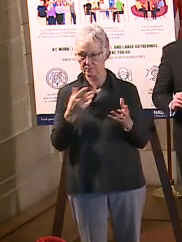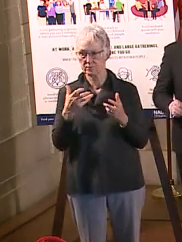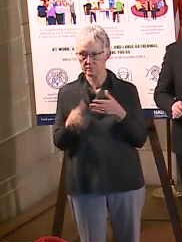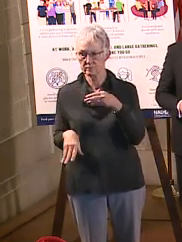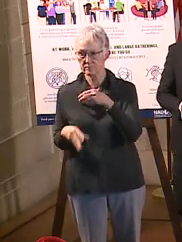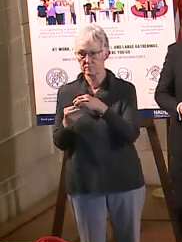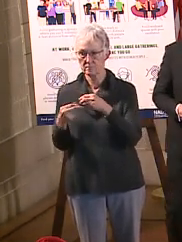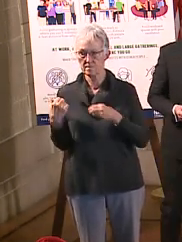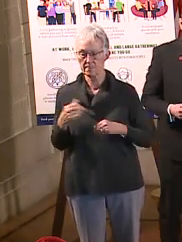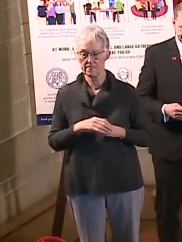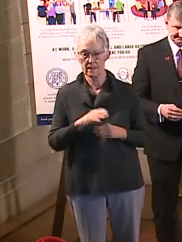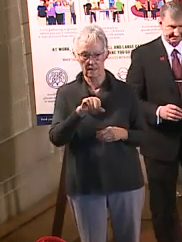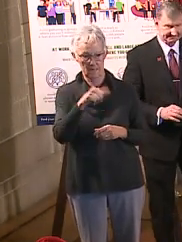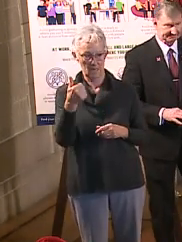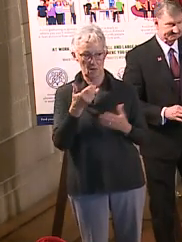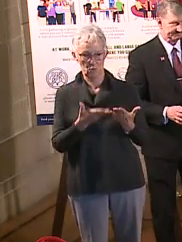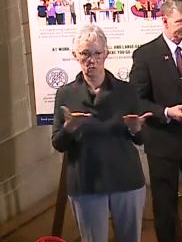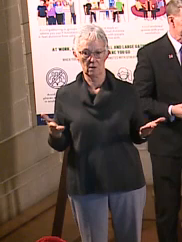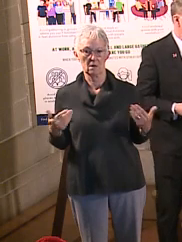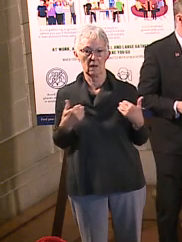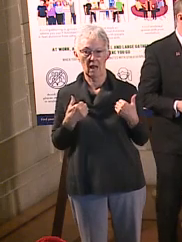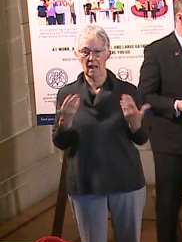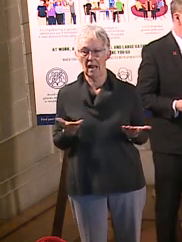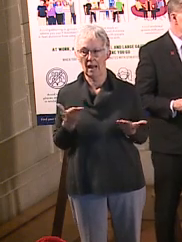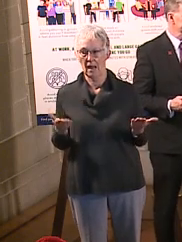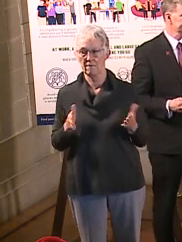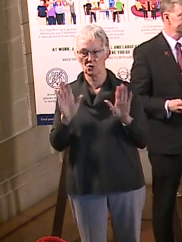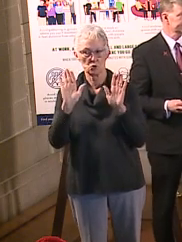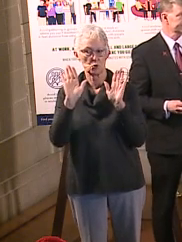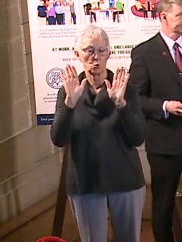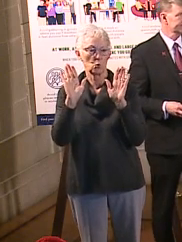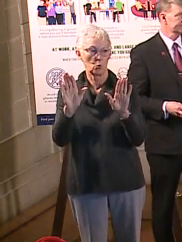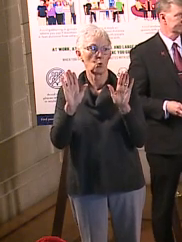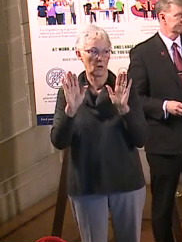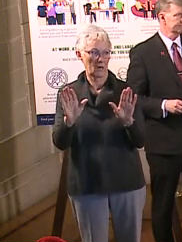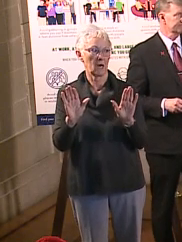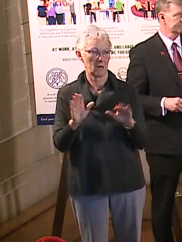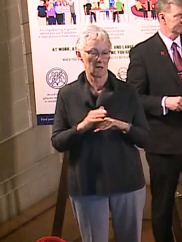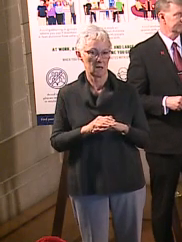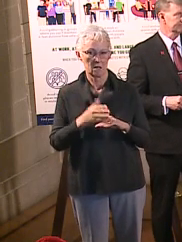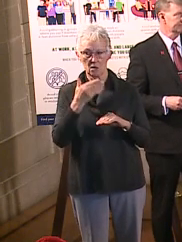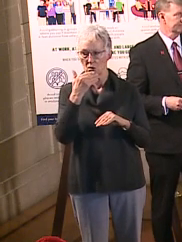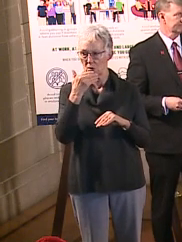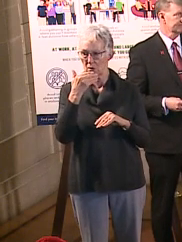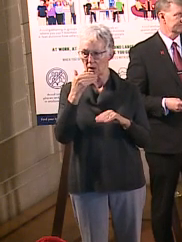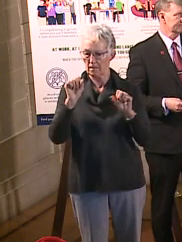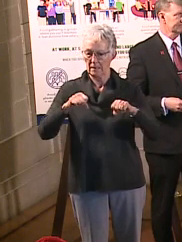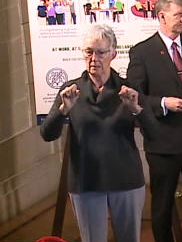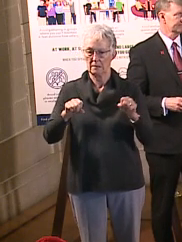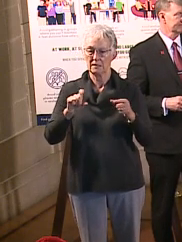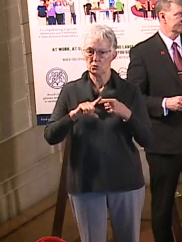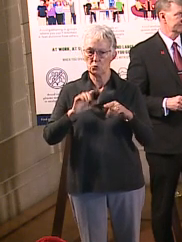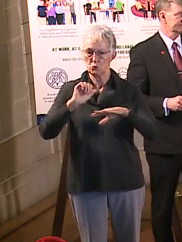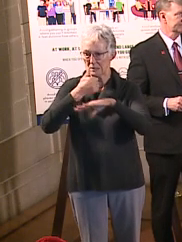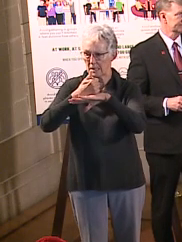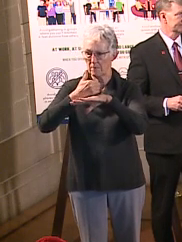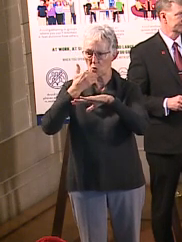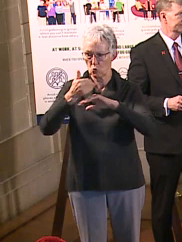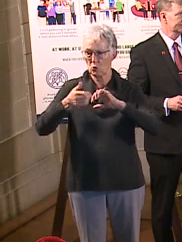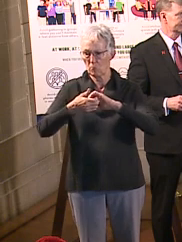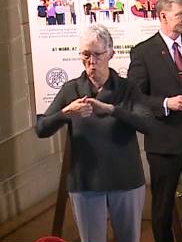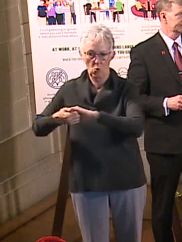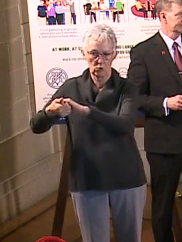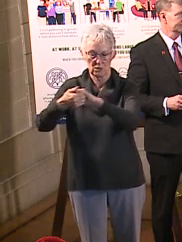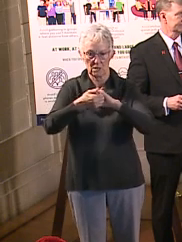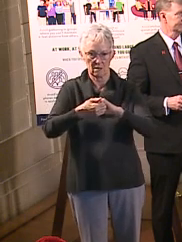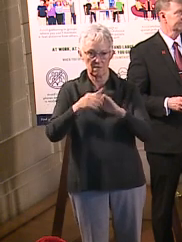real quick, too. The other thing that we've got here is just a great history of public-private partnerships here in the state that are really beneficial. So,